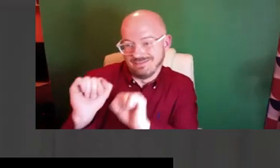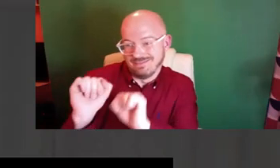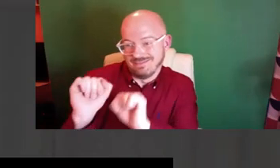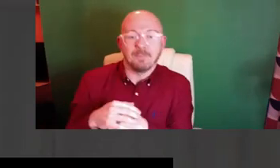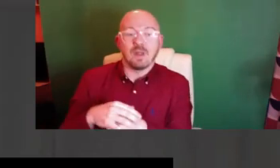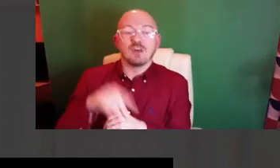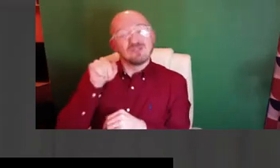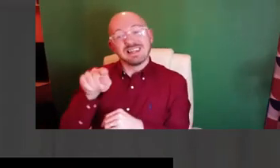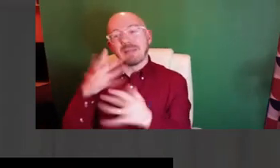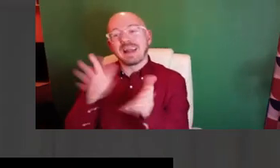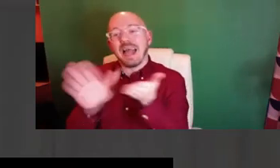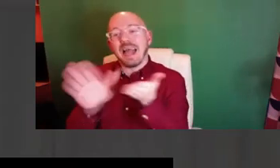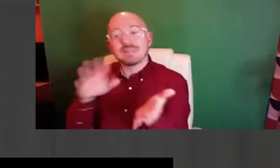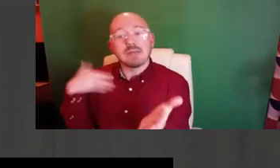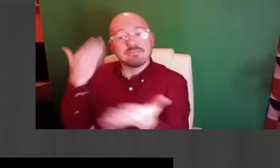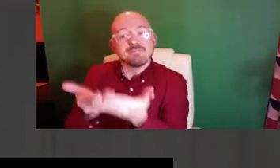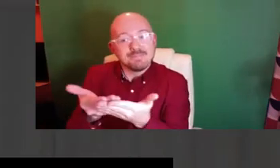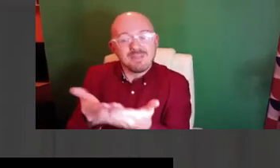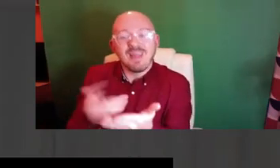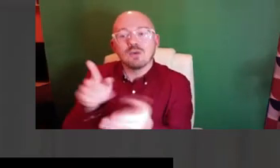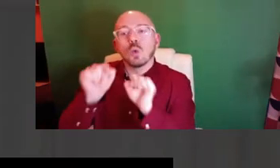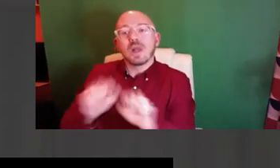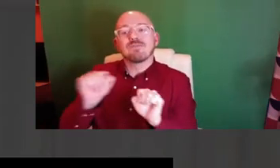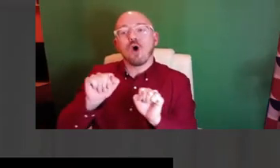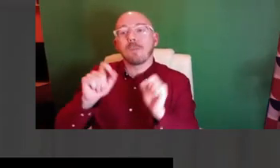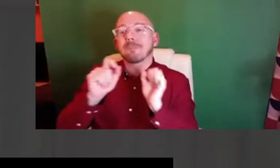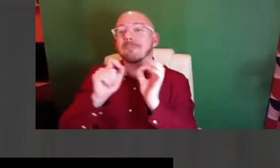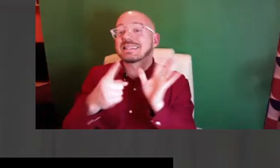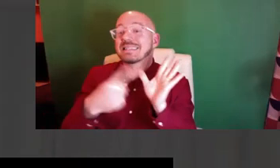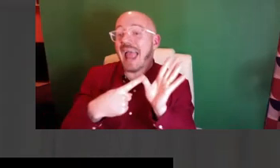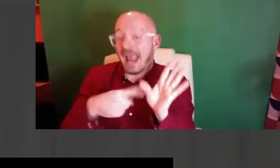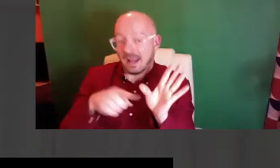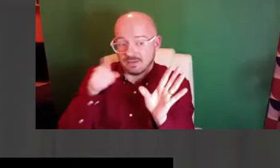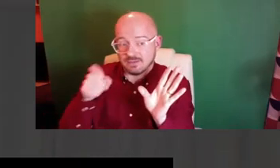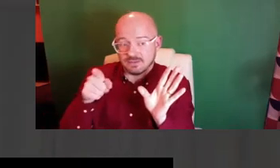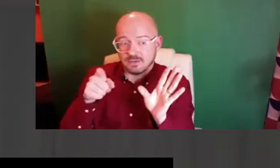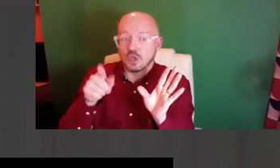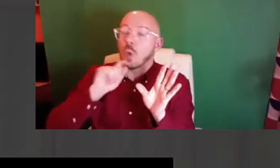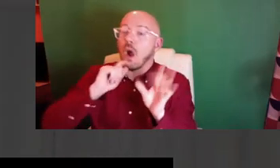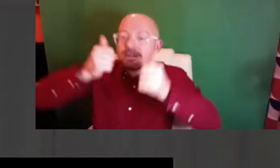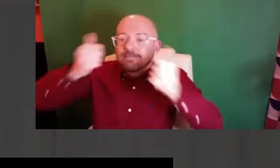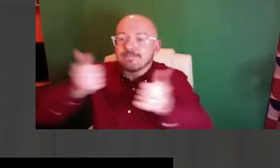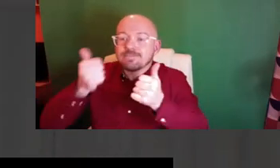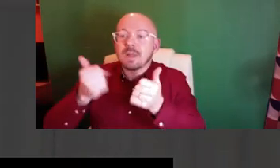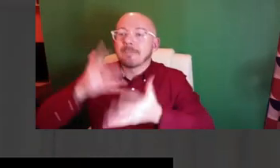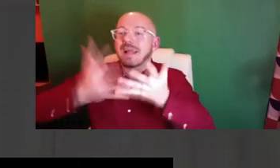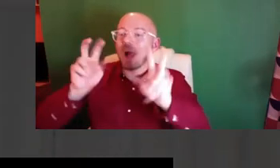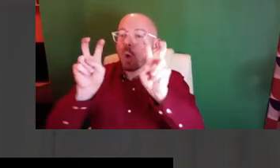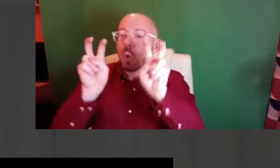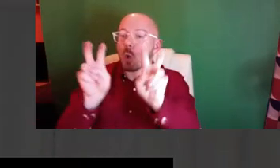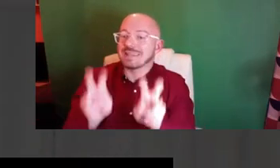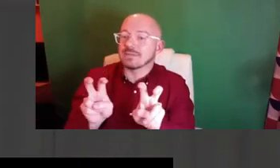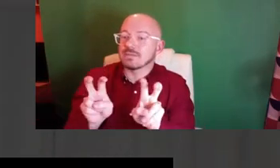for Social Justice in the Welsh Senate, said that she has been waiting for the British